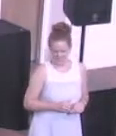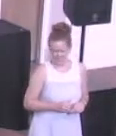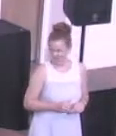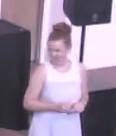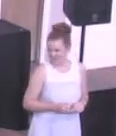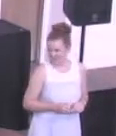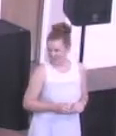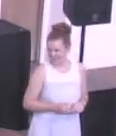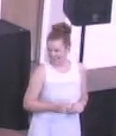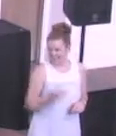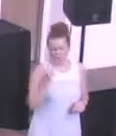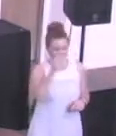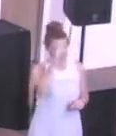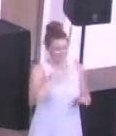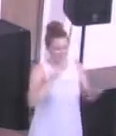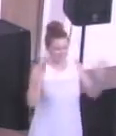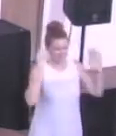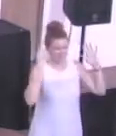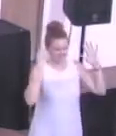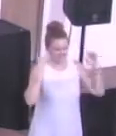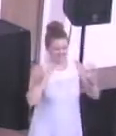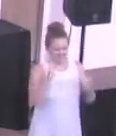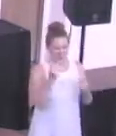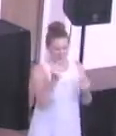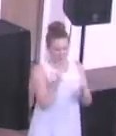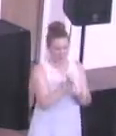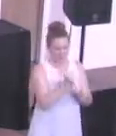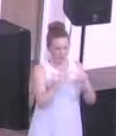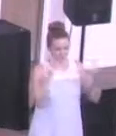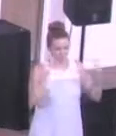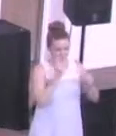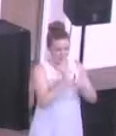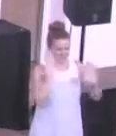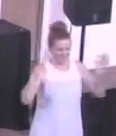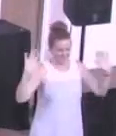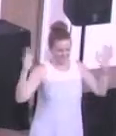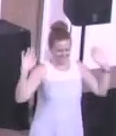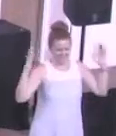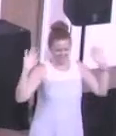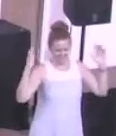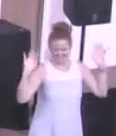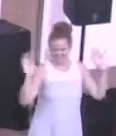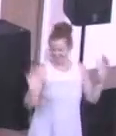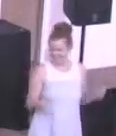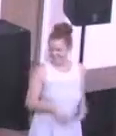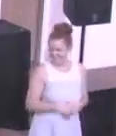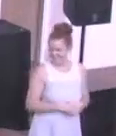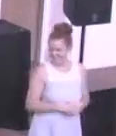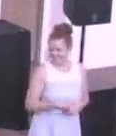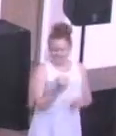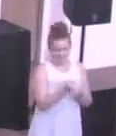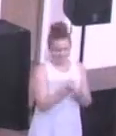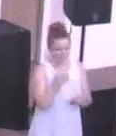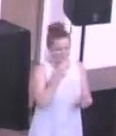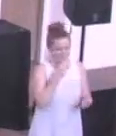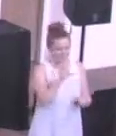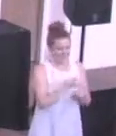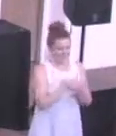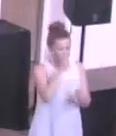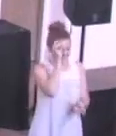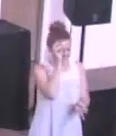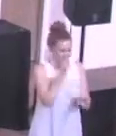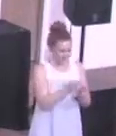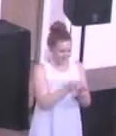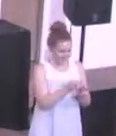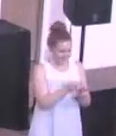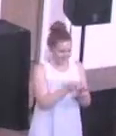Yeah, thank you. One guy's over there, like, doing it right. Everyone do this for me. Awesome. Everyone say faith